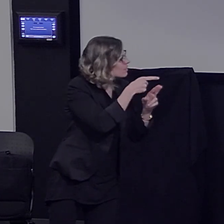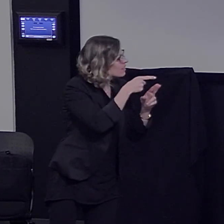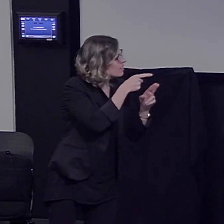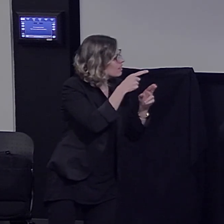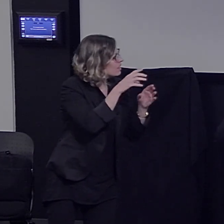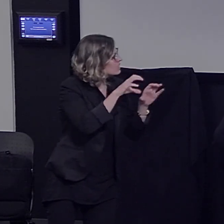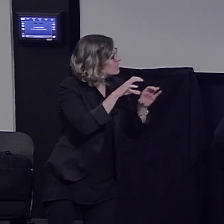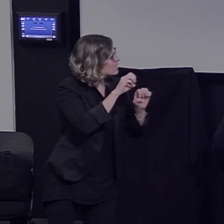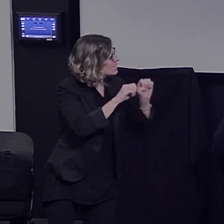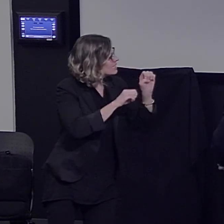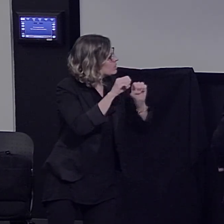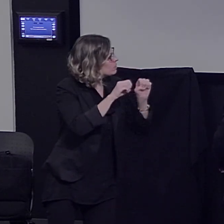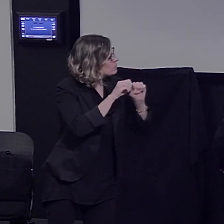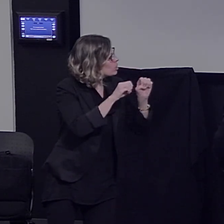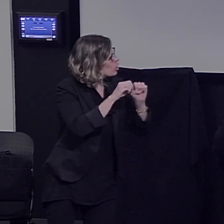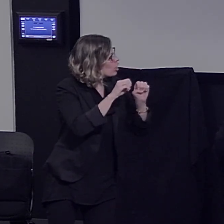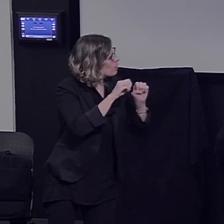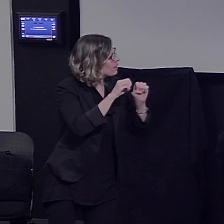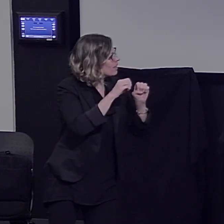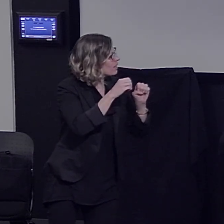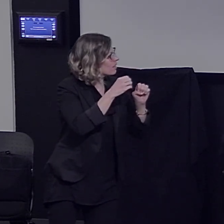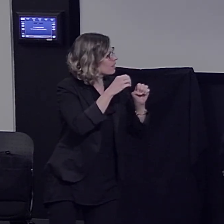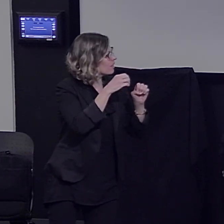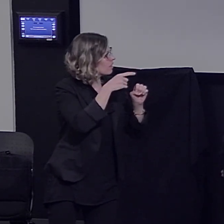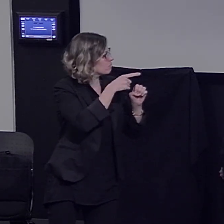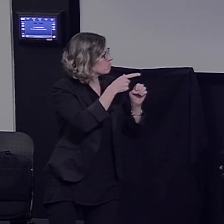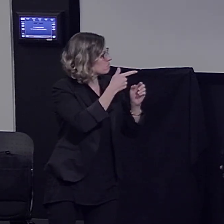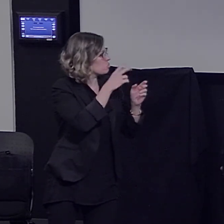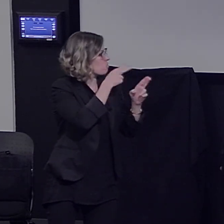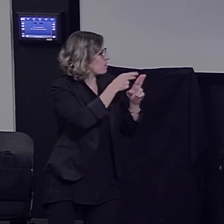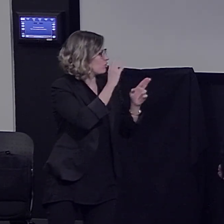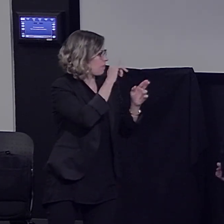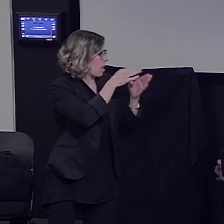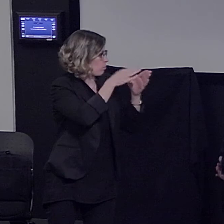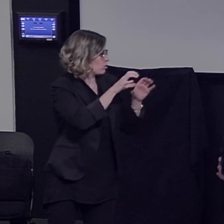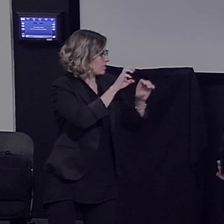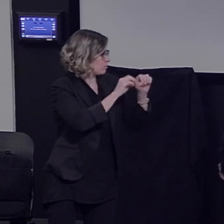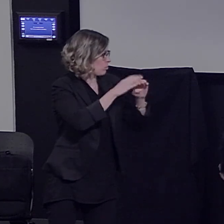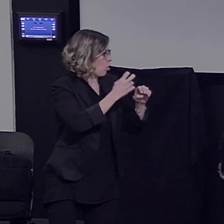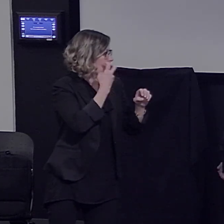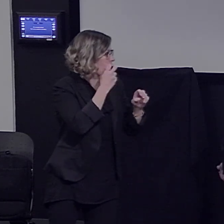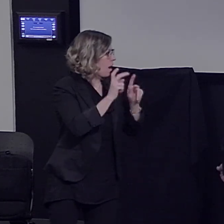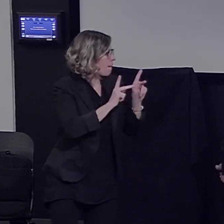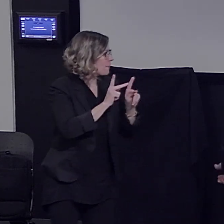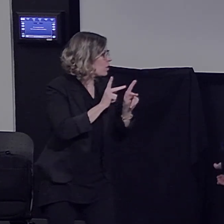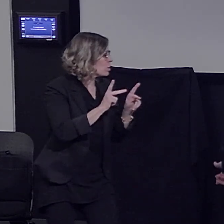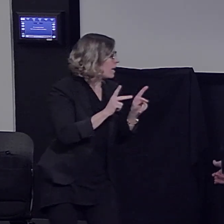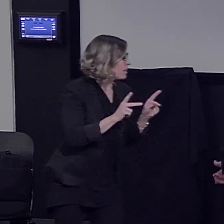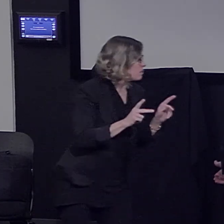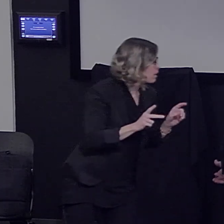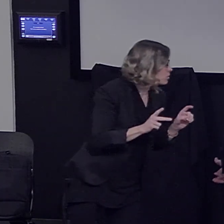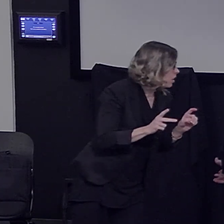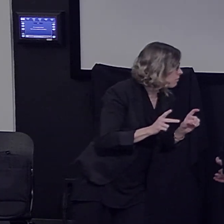in blind people. So blind people have this, and I suppose it's true the same also for emotions.